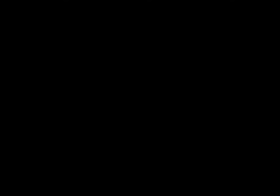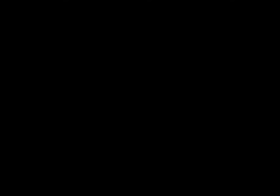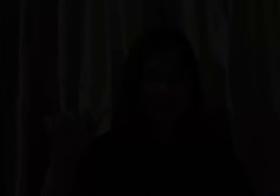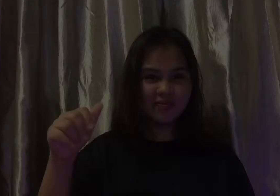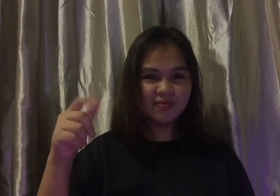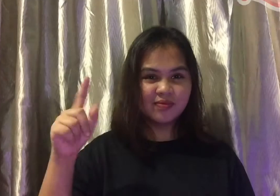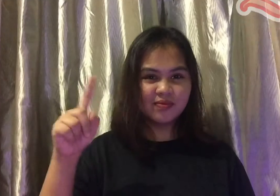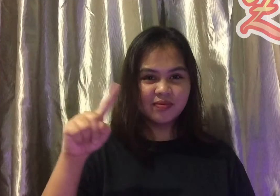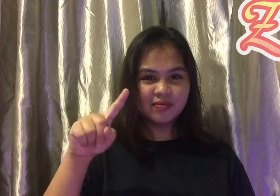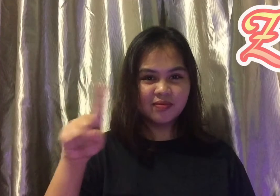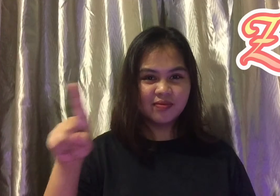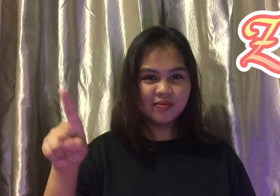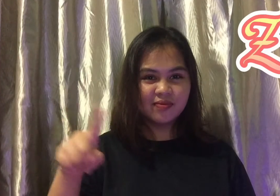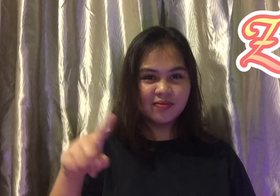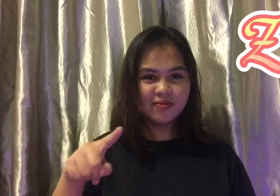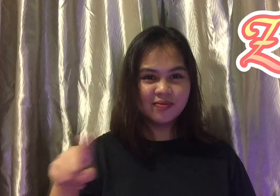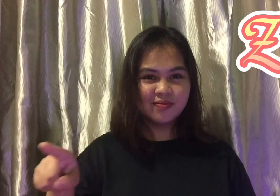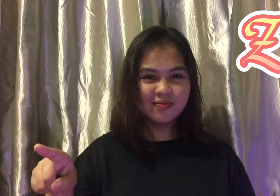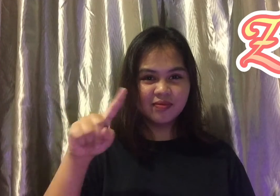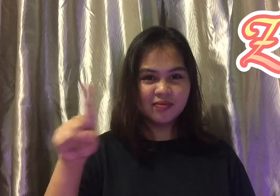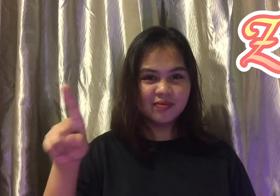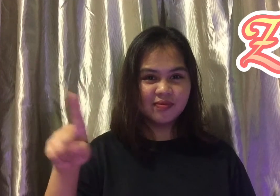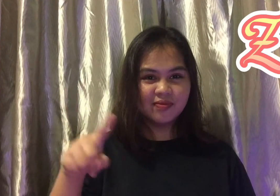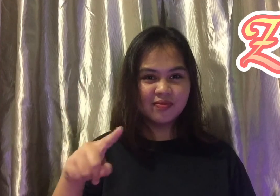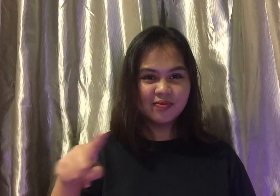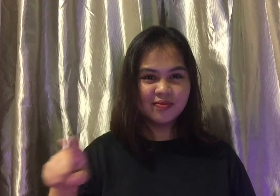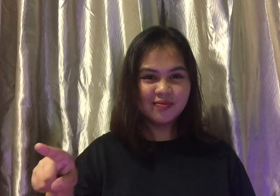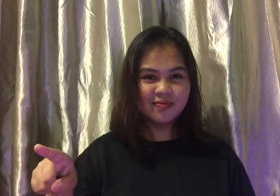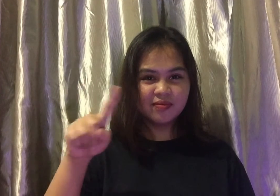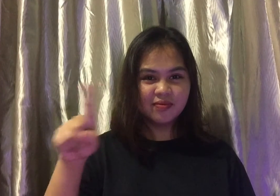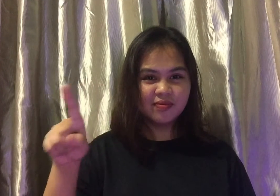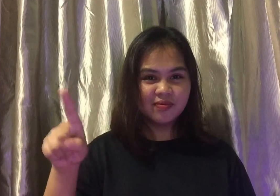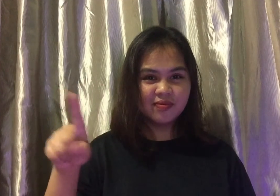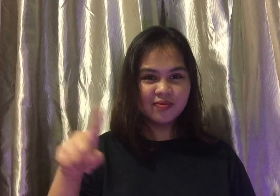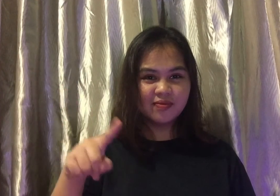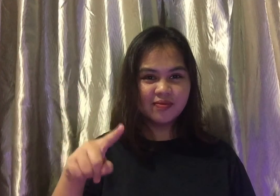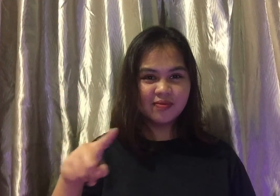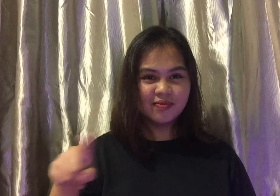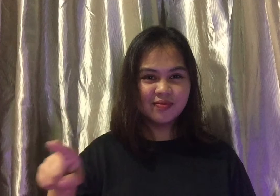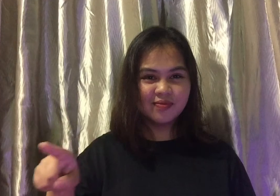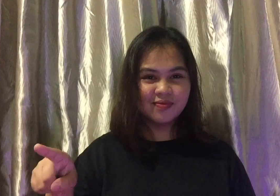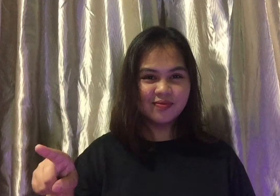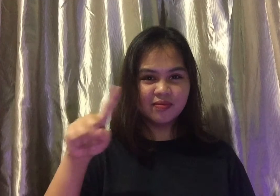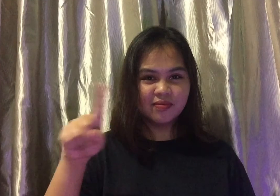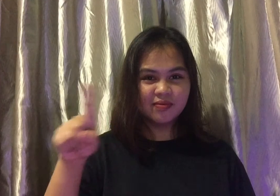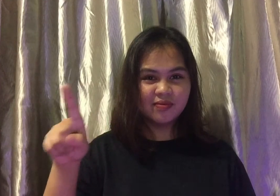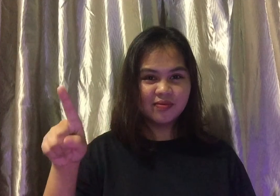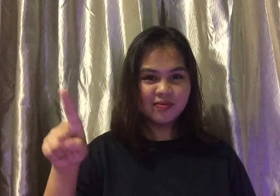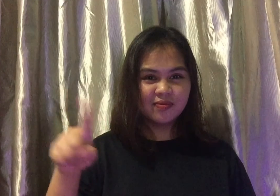And finally, for letter Z, just take your pointer finger and draw a Z. Z.